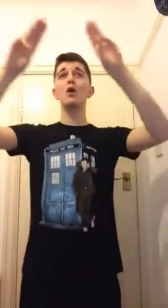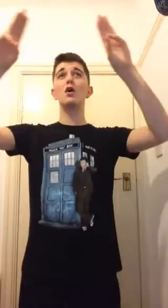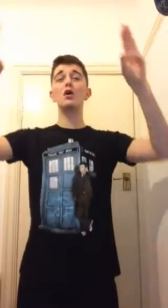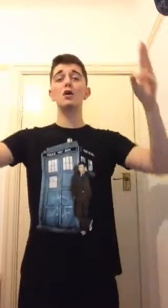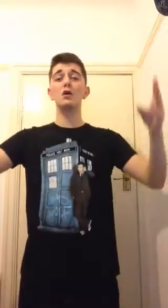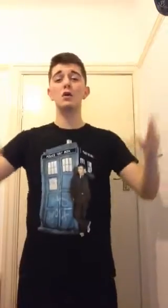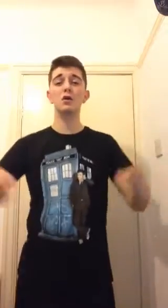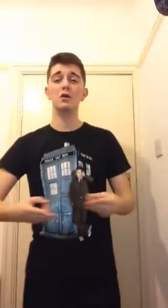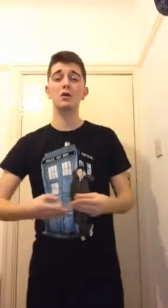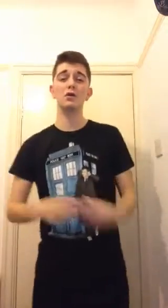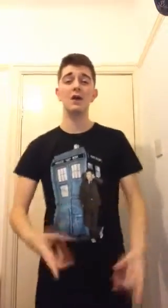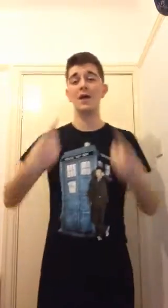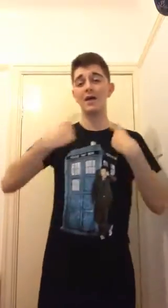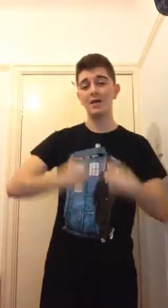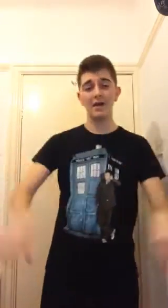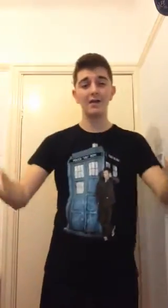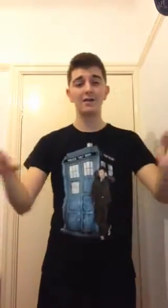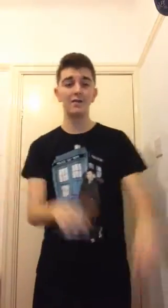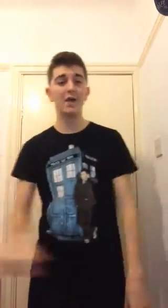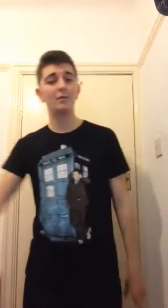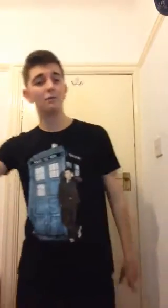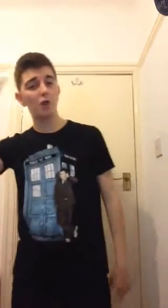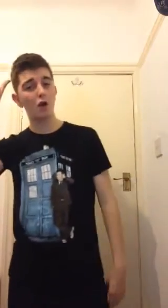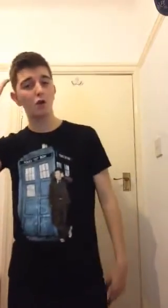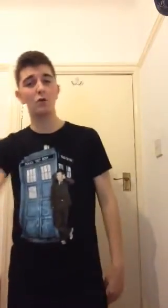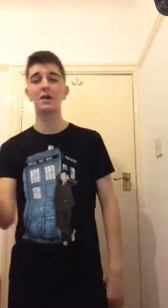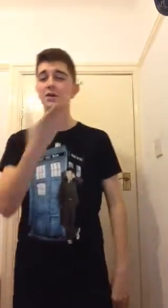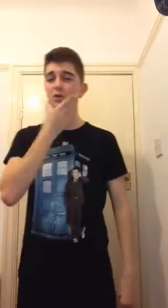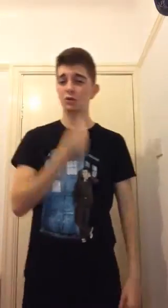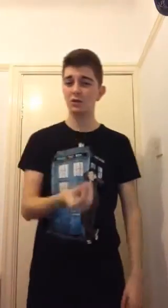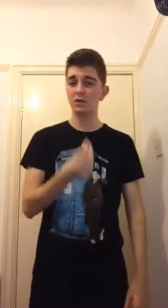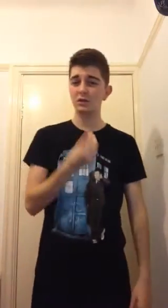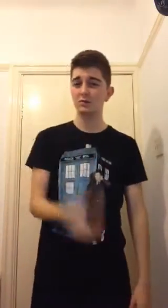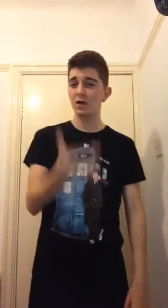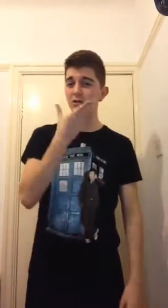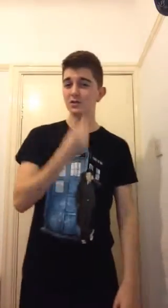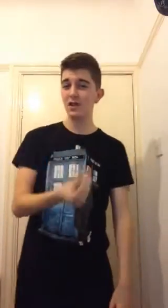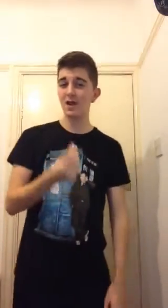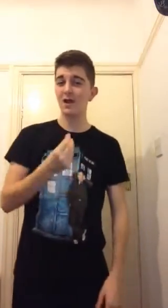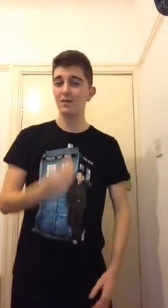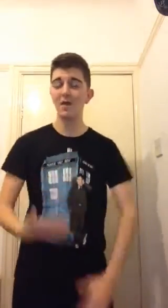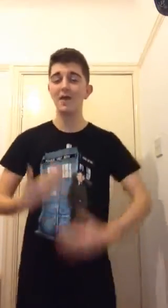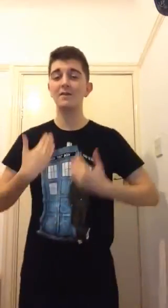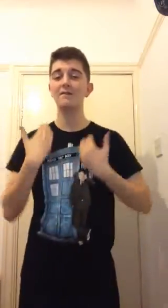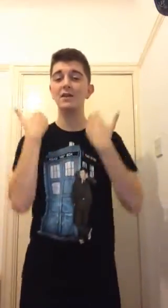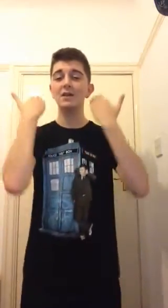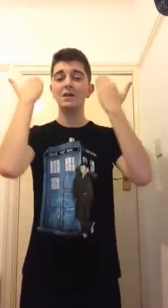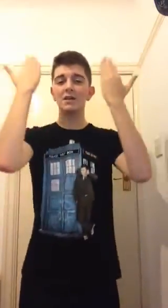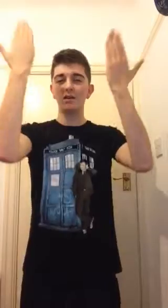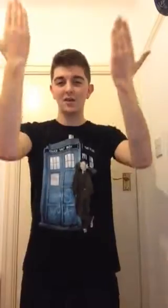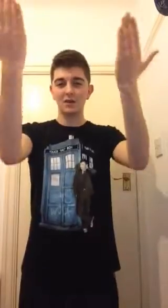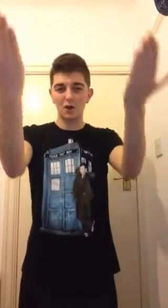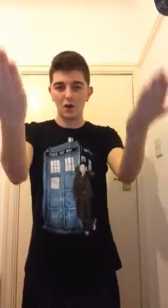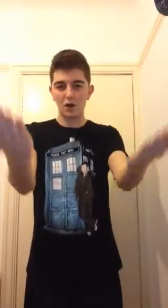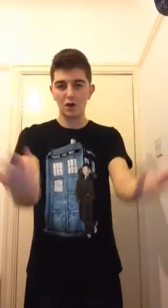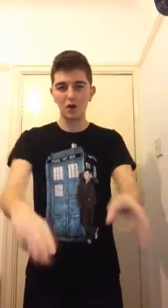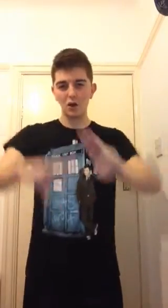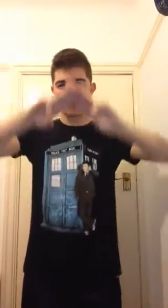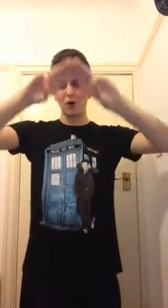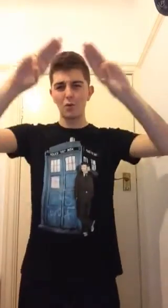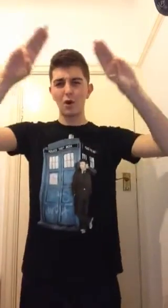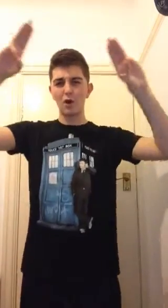and